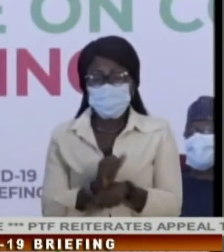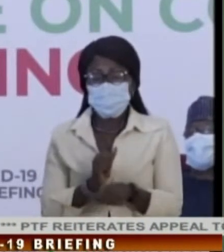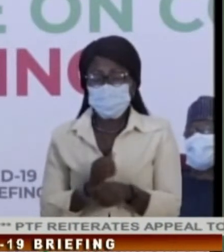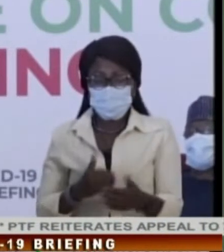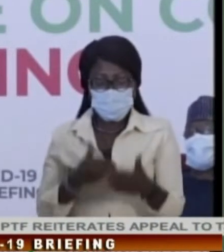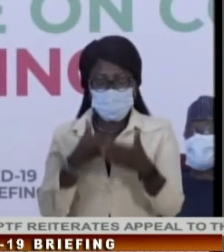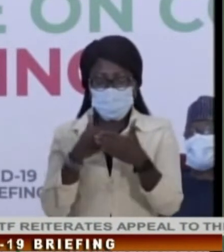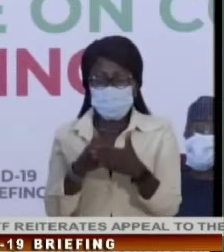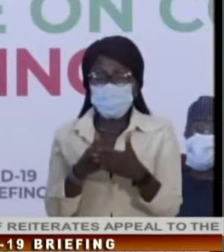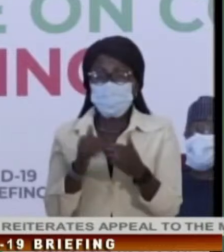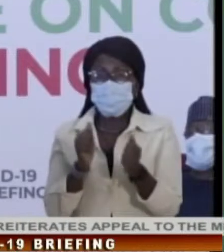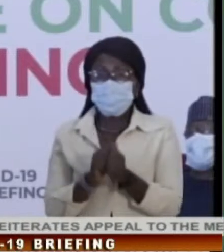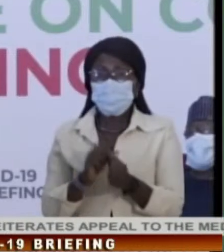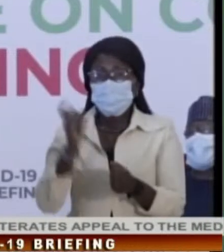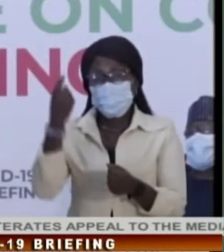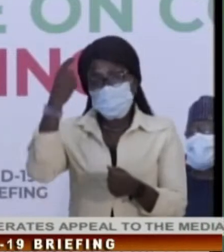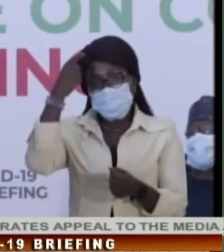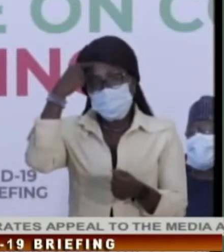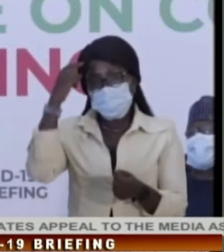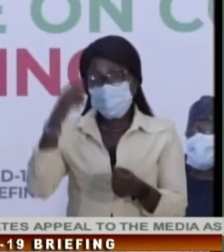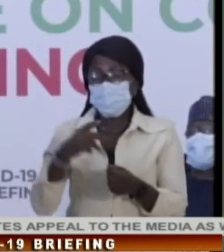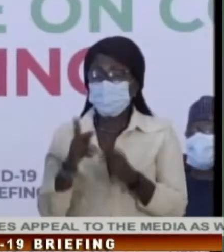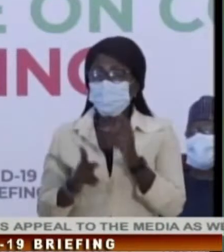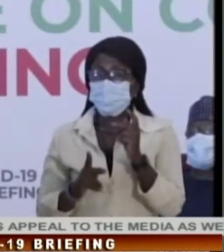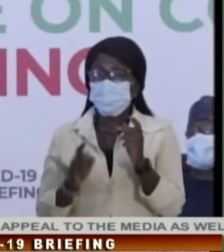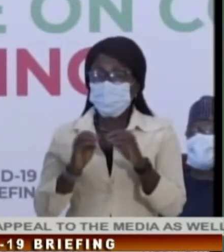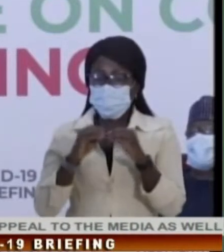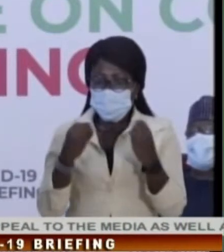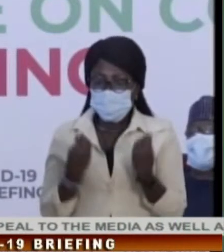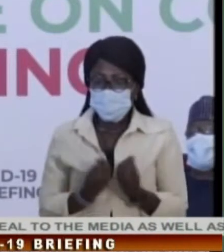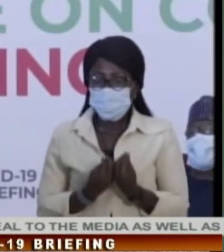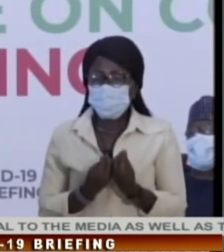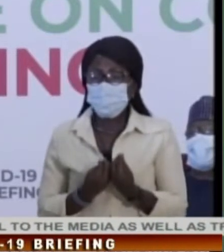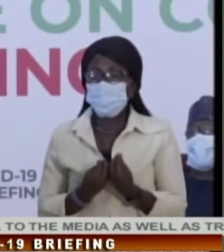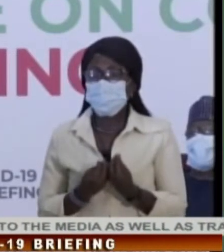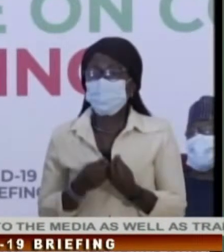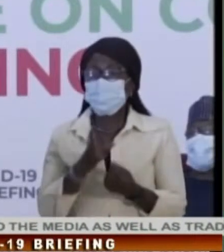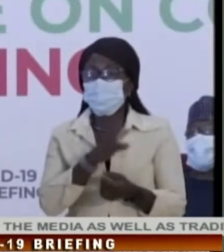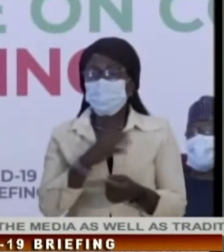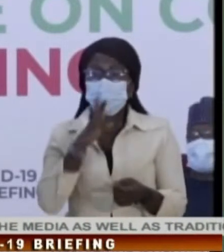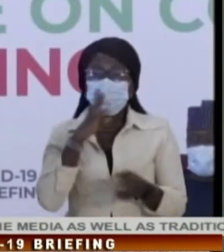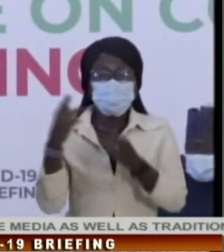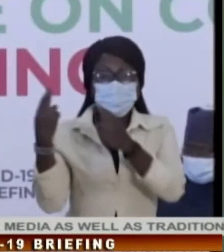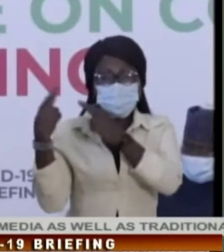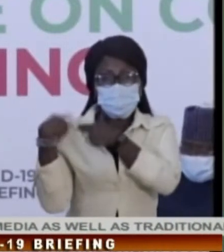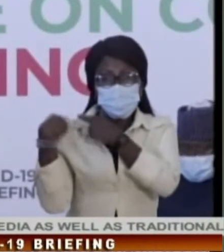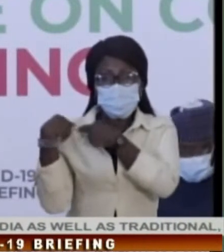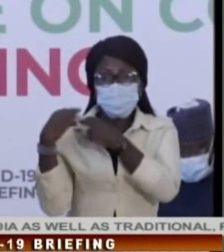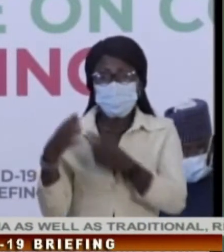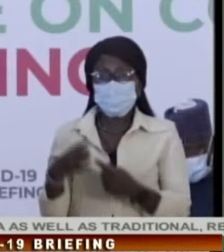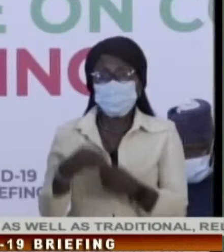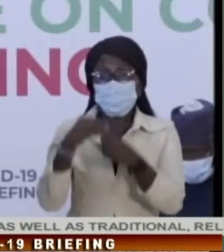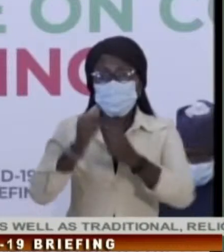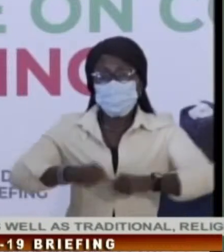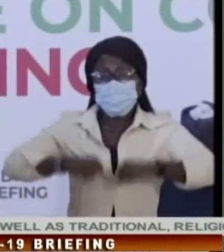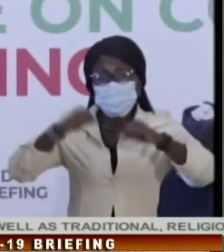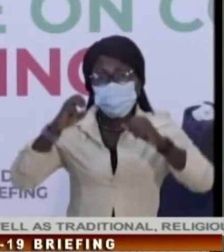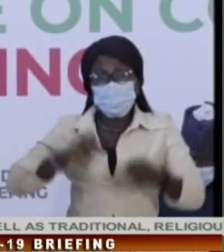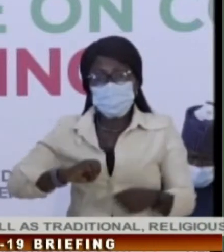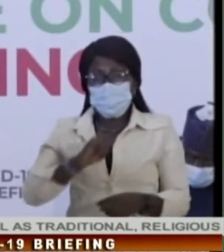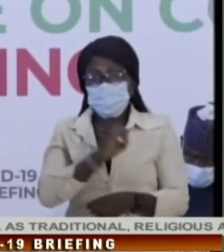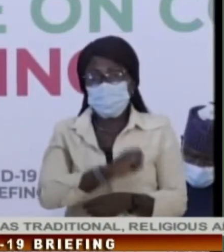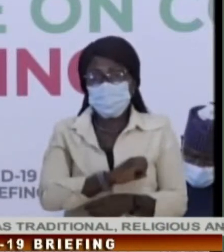all agencies of government. We know that agencies of government will continue to be responsible, especially the chief executives, to